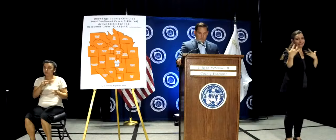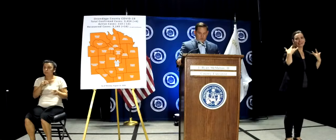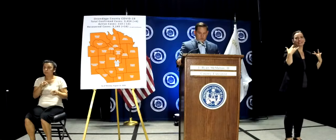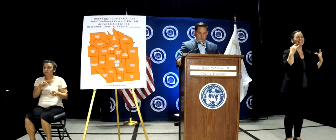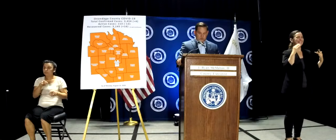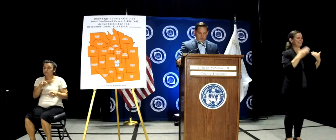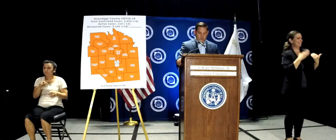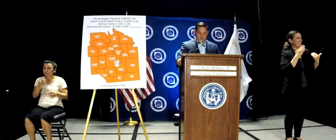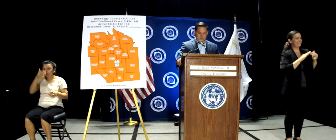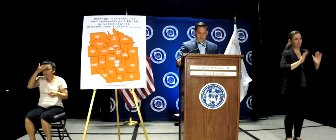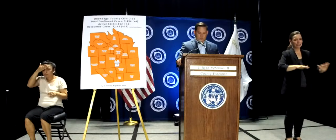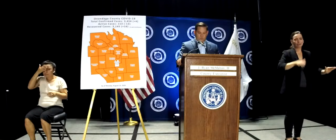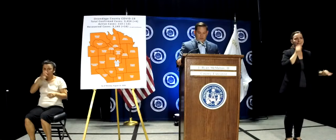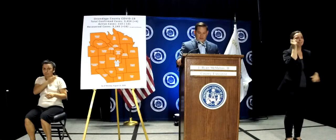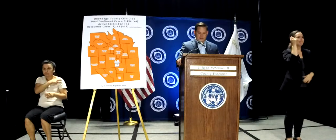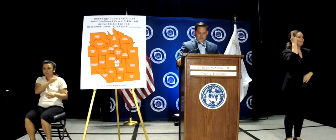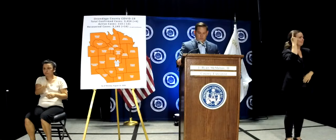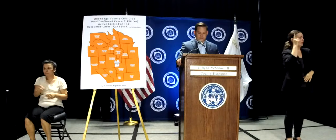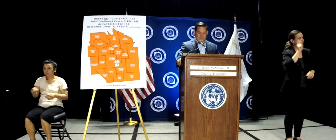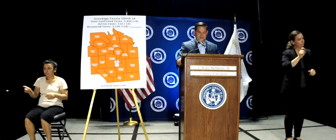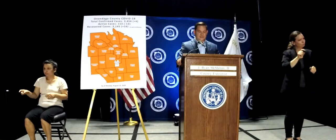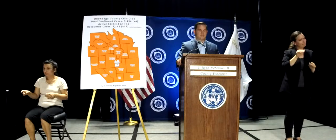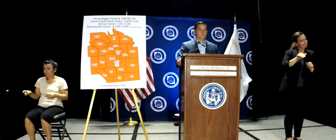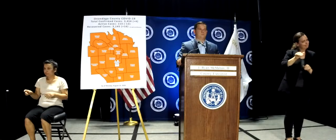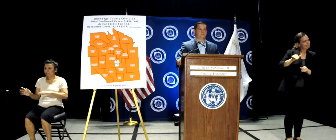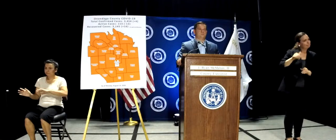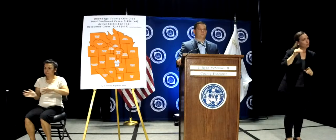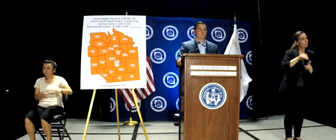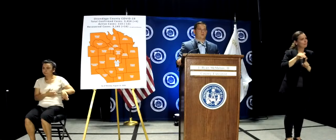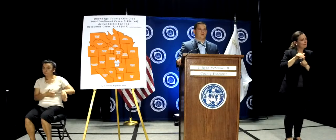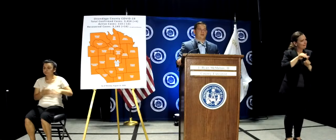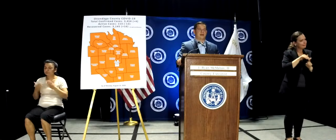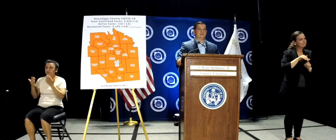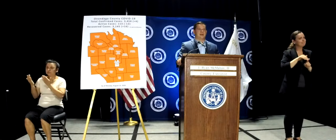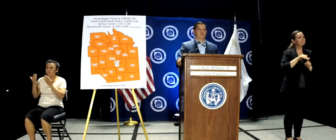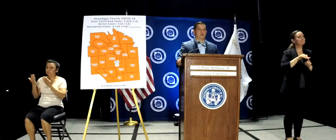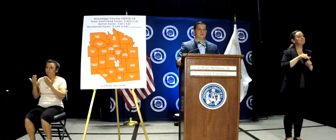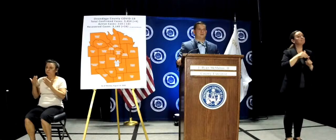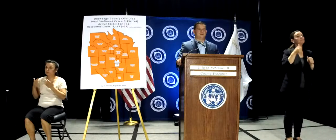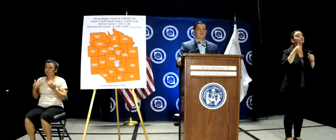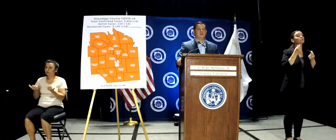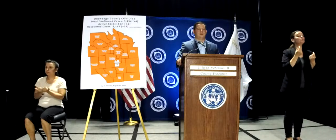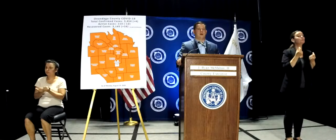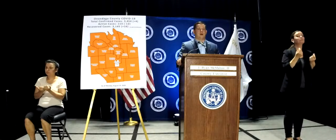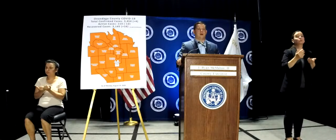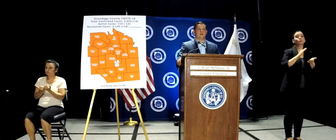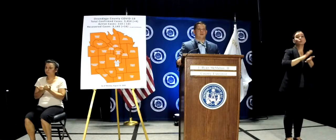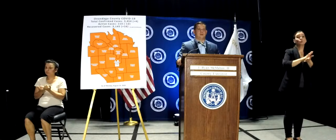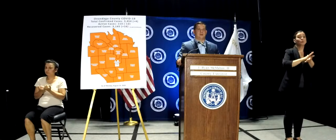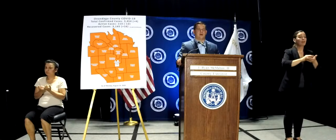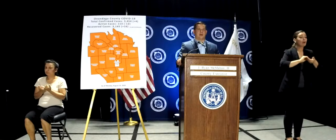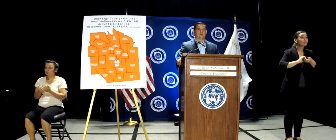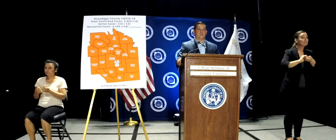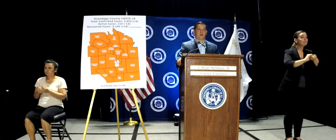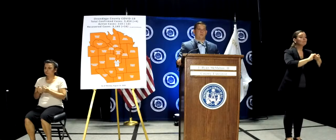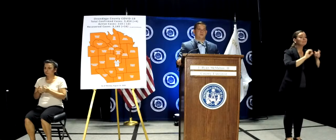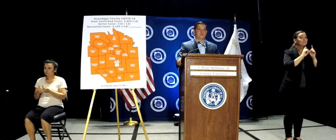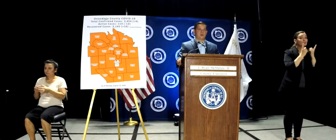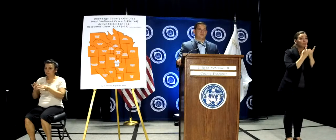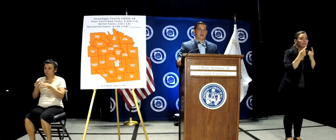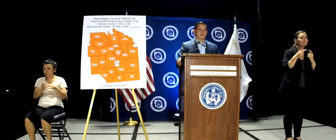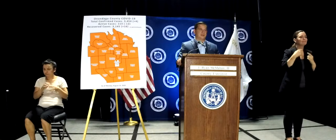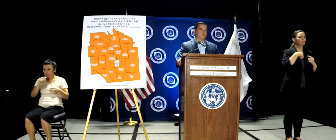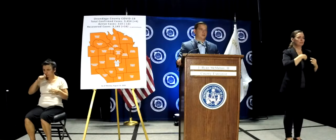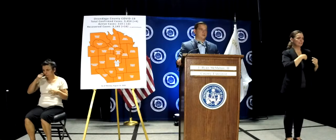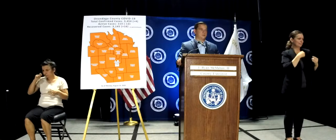working with our school districts for plans for testing and contact tracing. The county health department is in